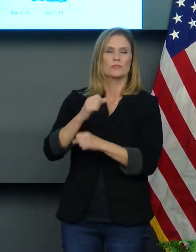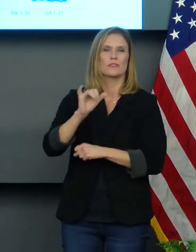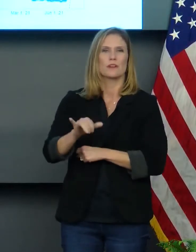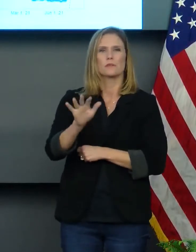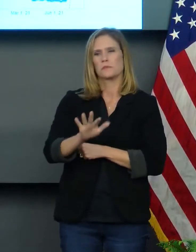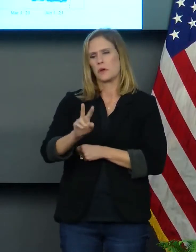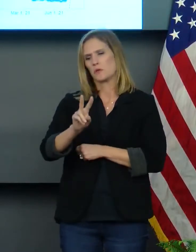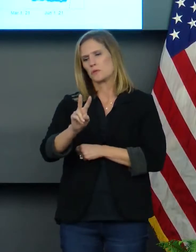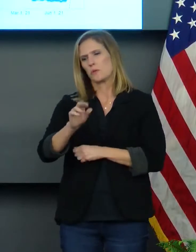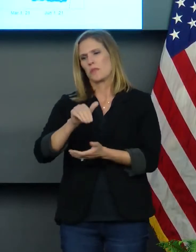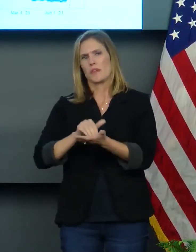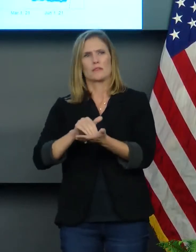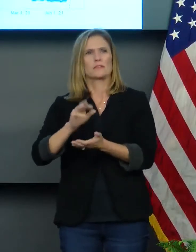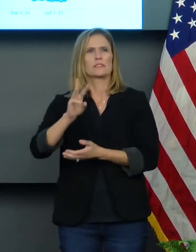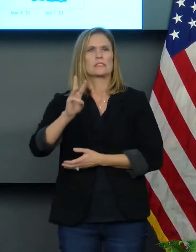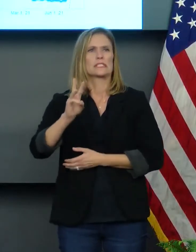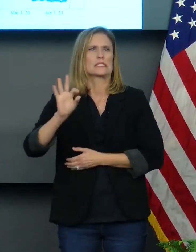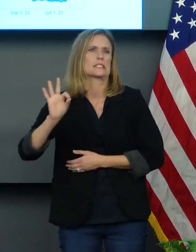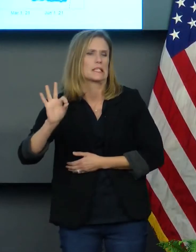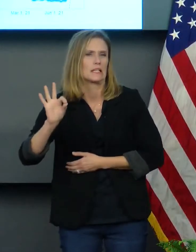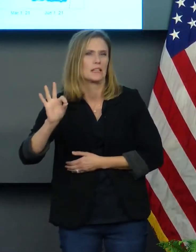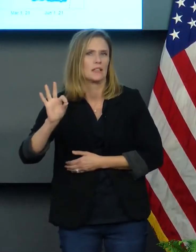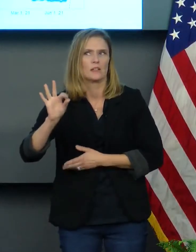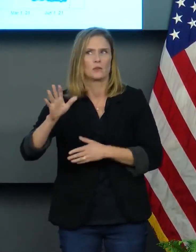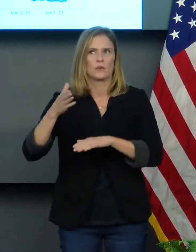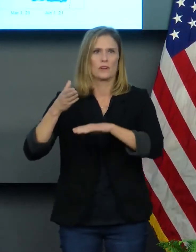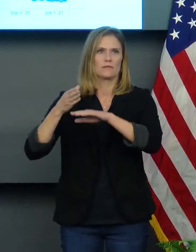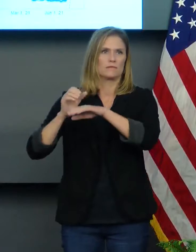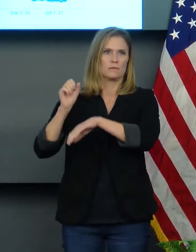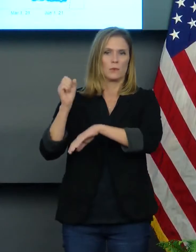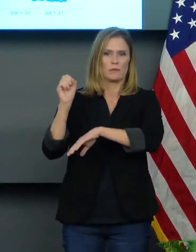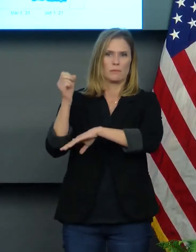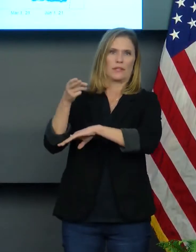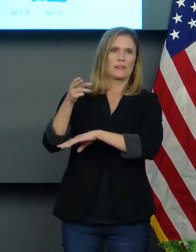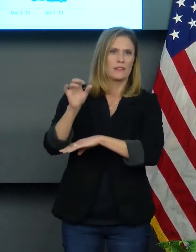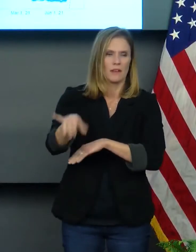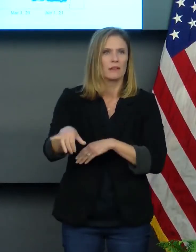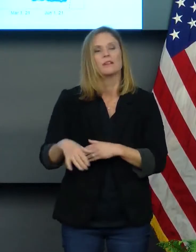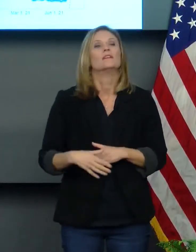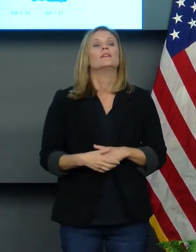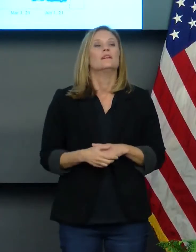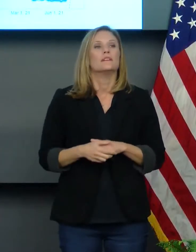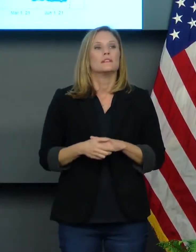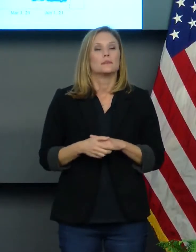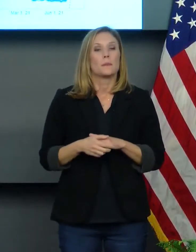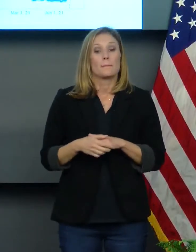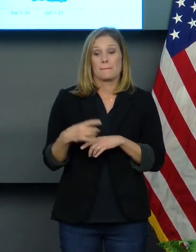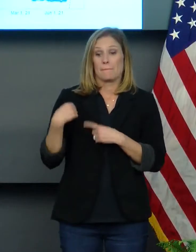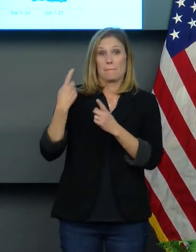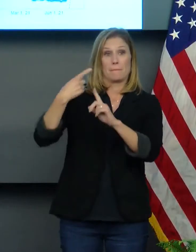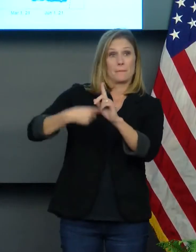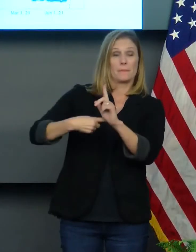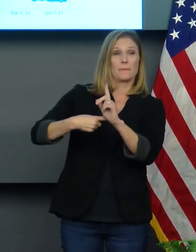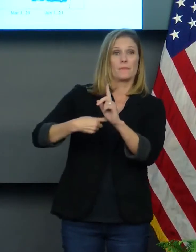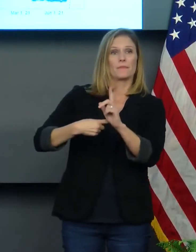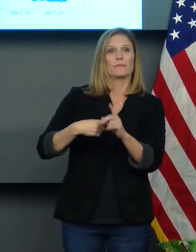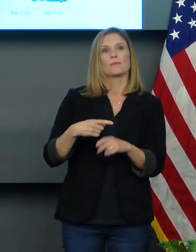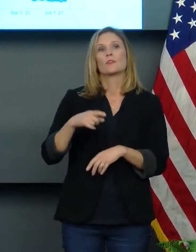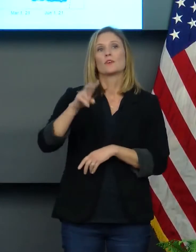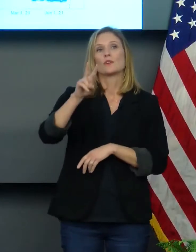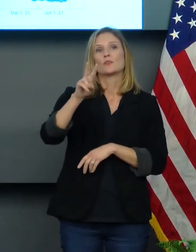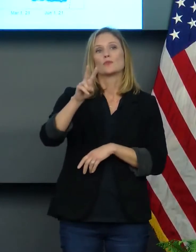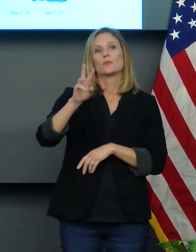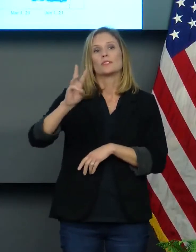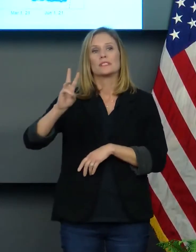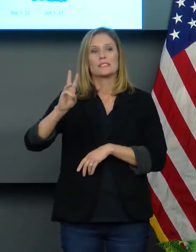just 2,069. We've surpassed that by a magnitude. We've added over the past month over